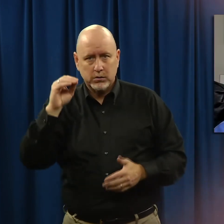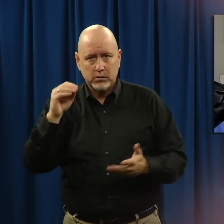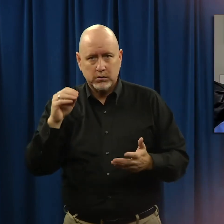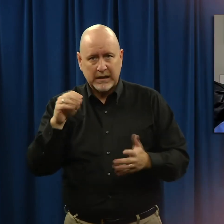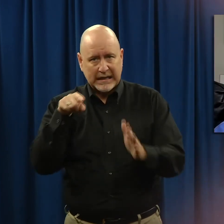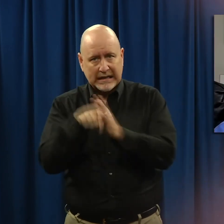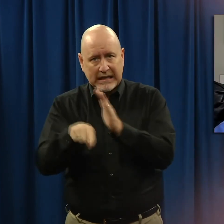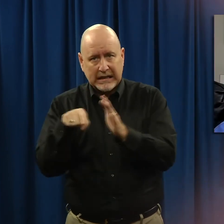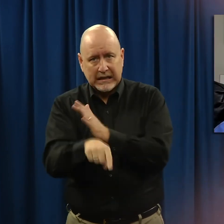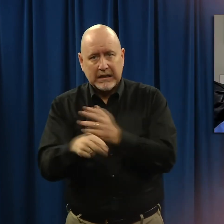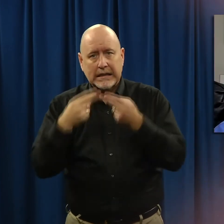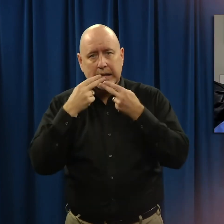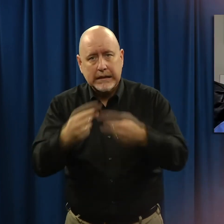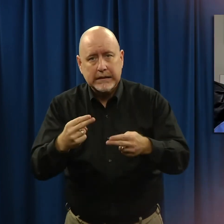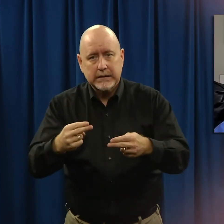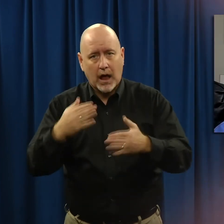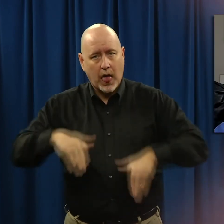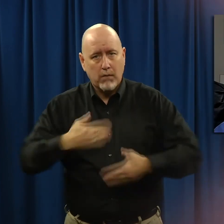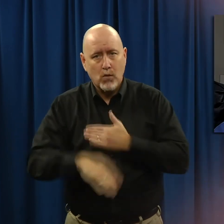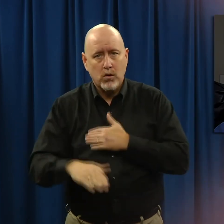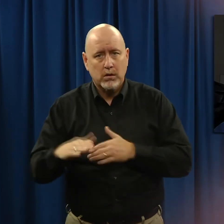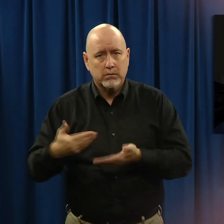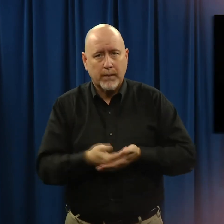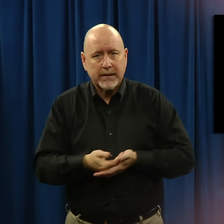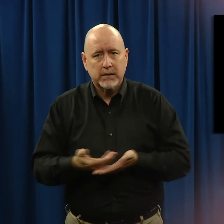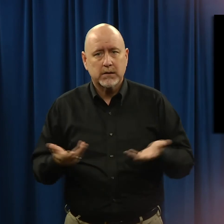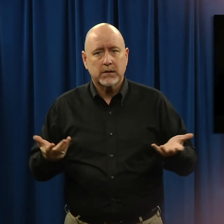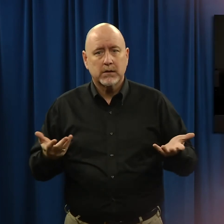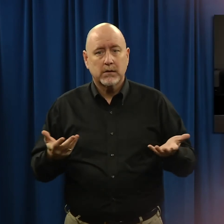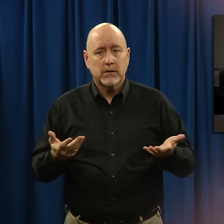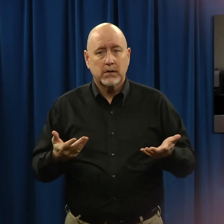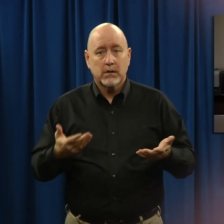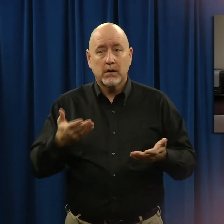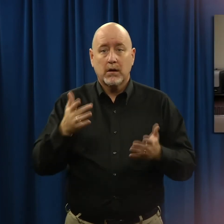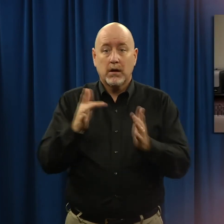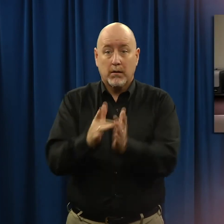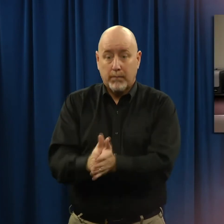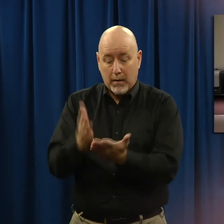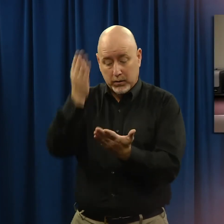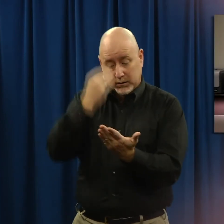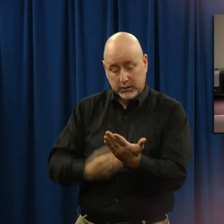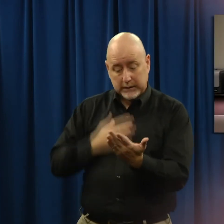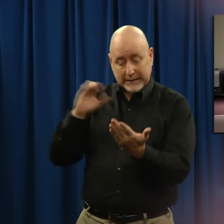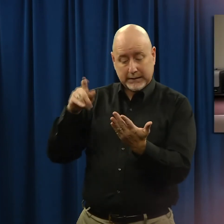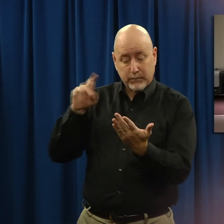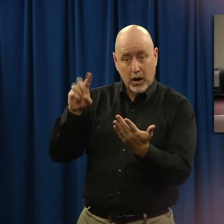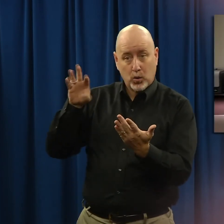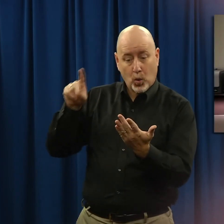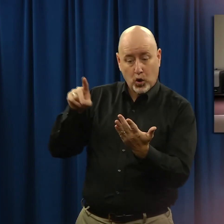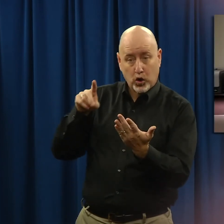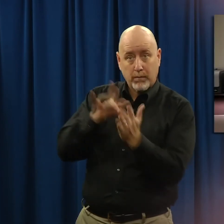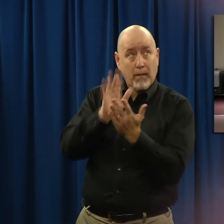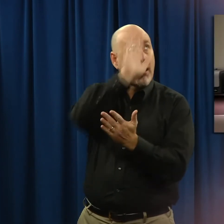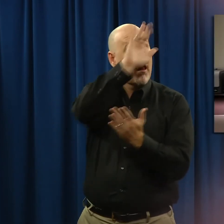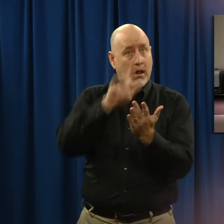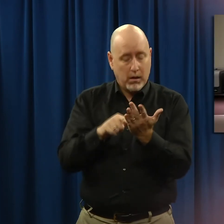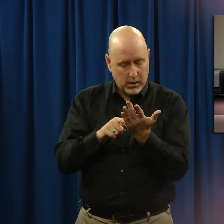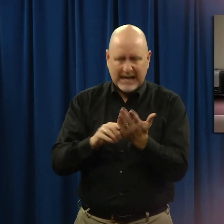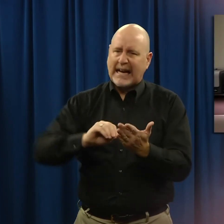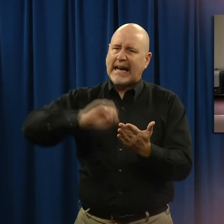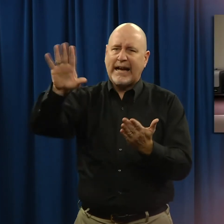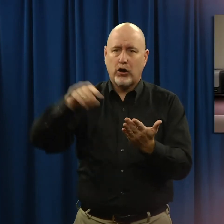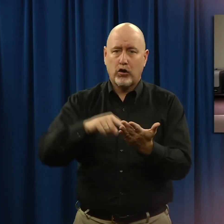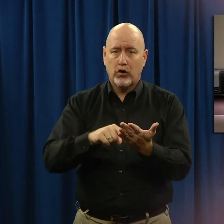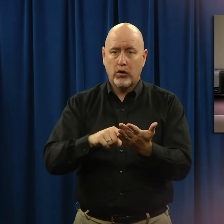the killing of an innocent unborn child? God's inspired word, the Bible, is very clear on the fact that He